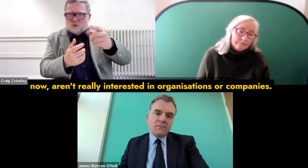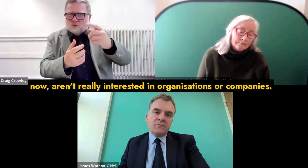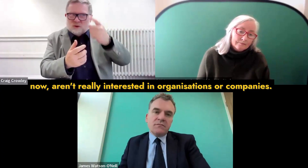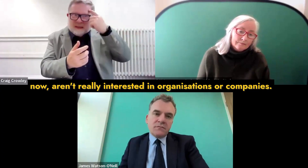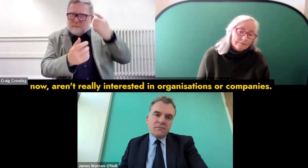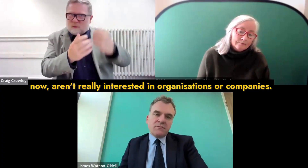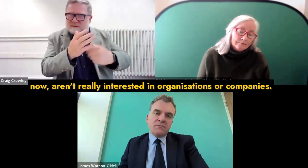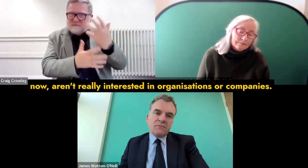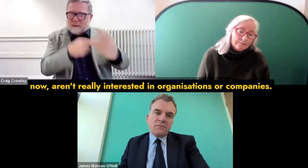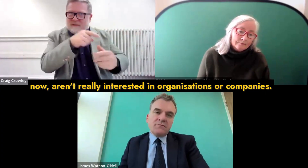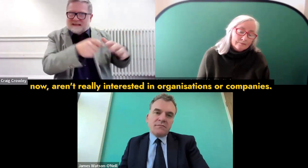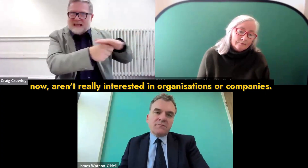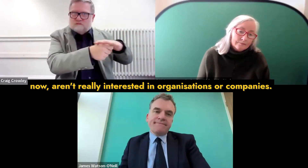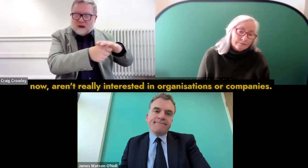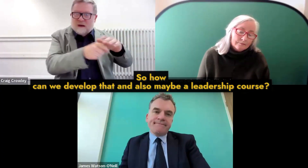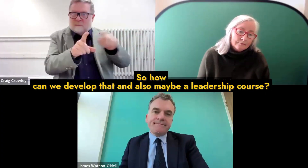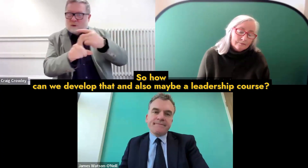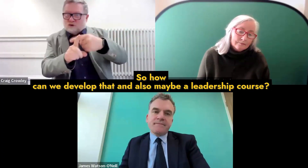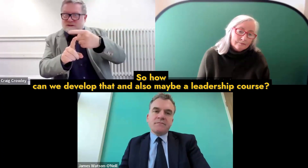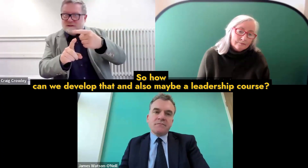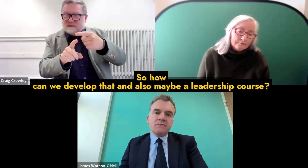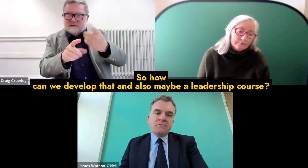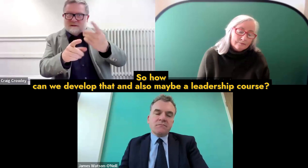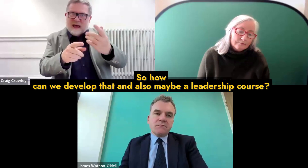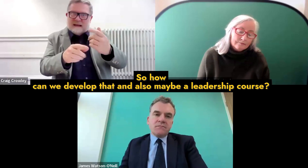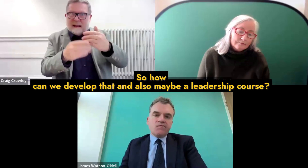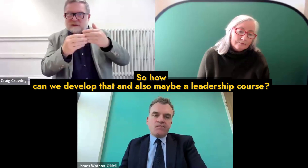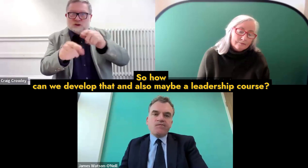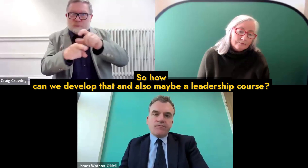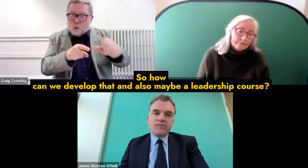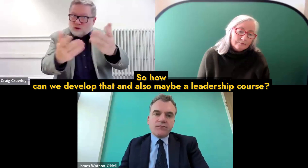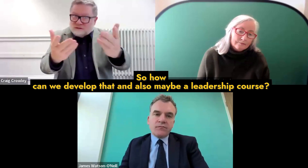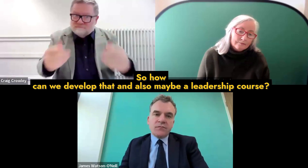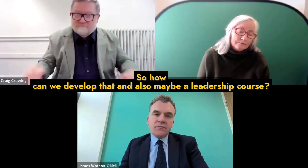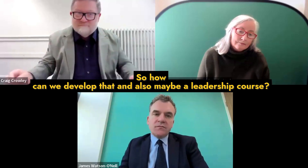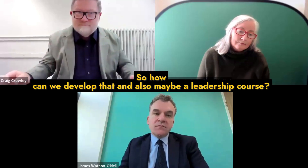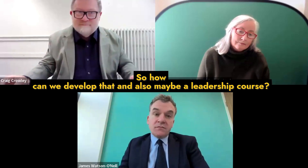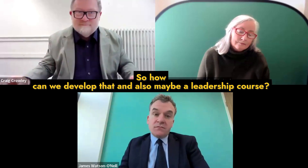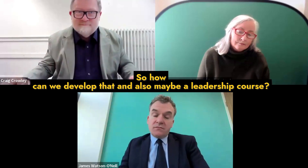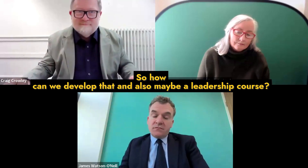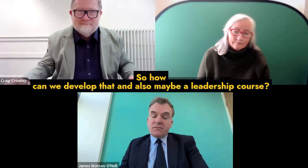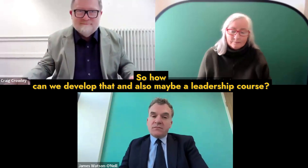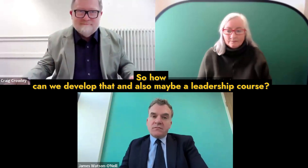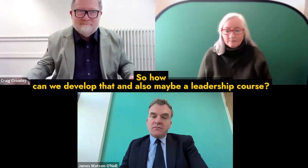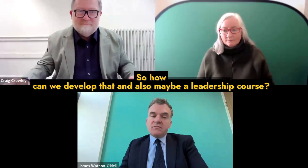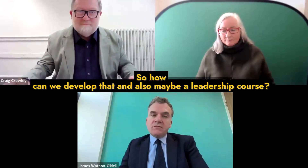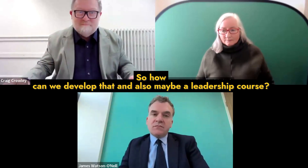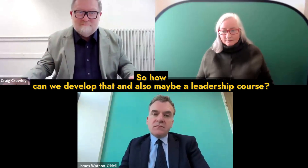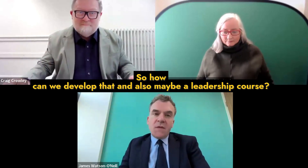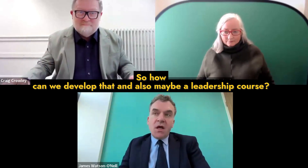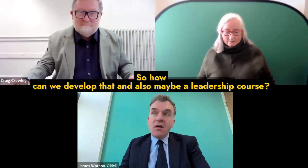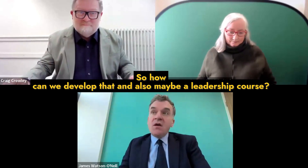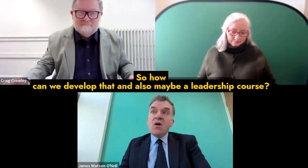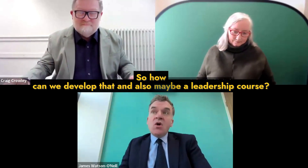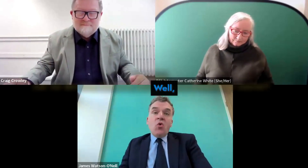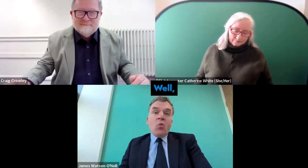in organizations or companies. So how can we develop that? And also maybe a leadership